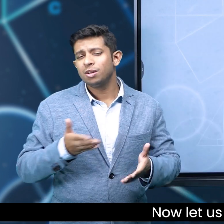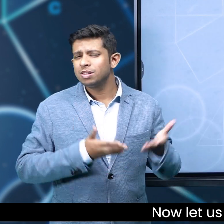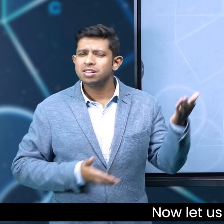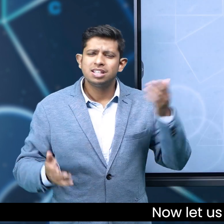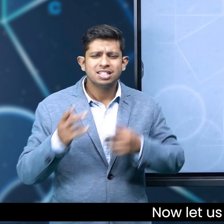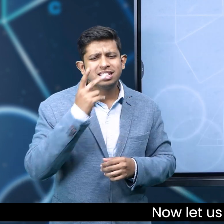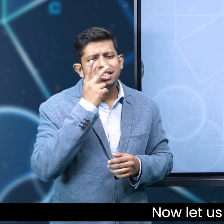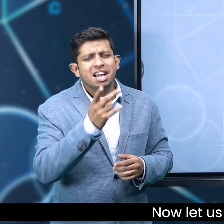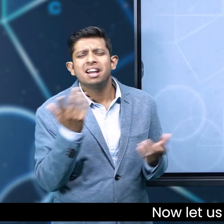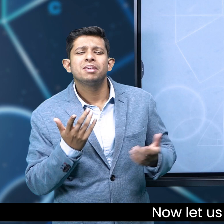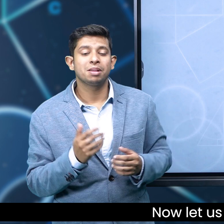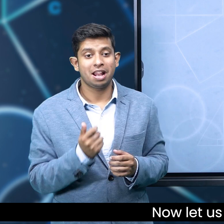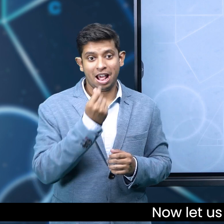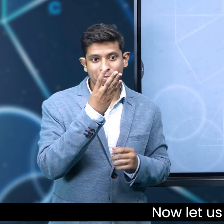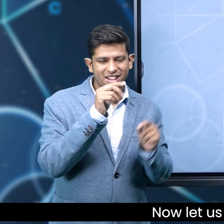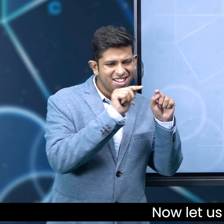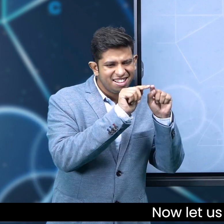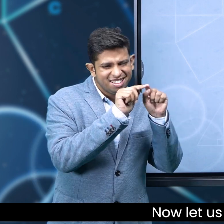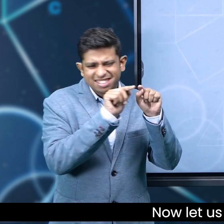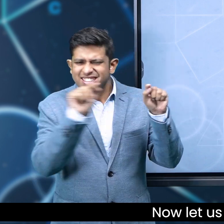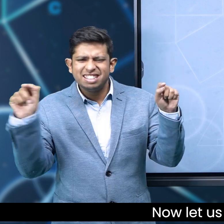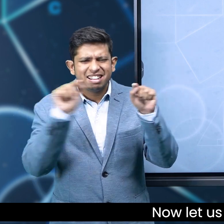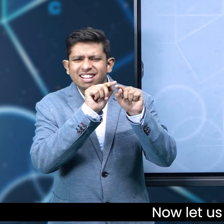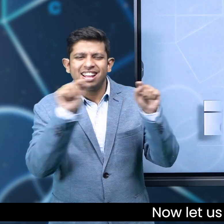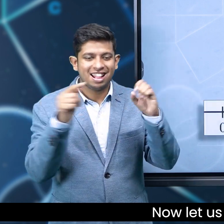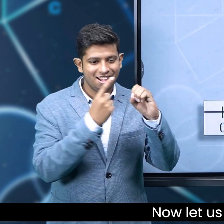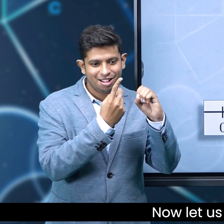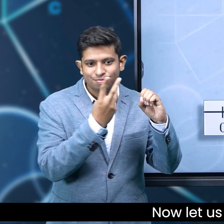Now let us see the number on a line.